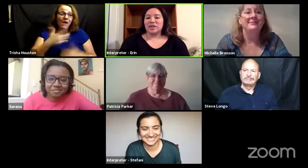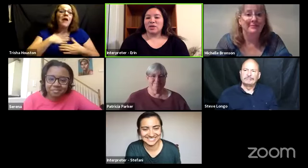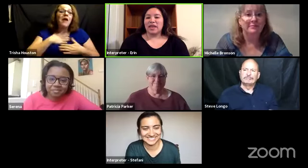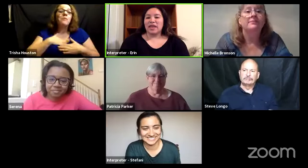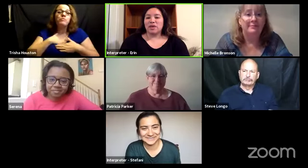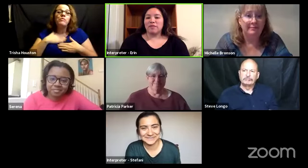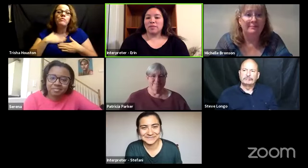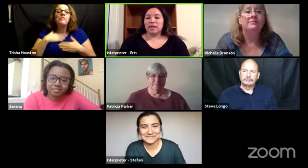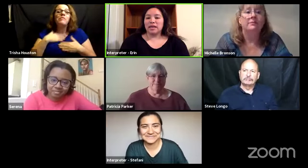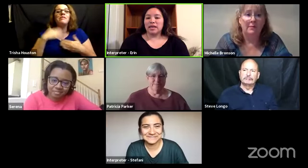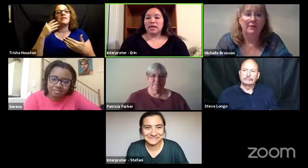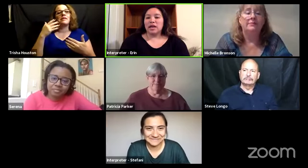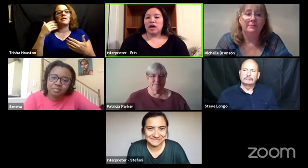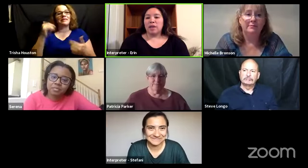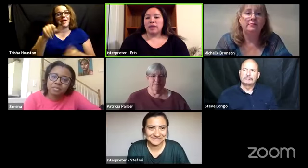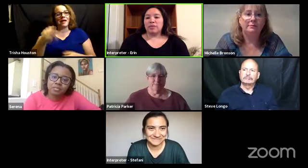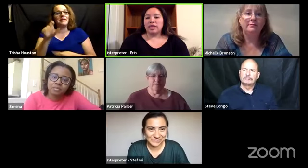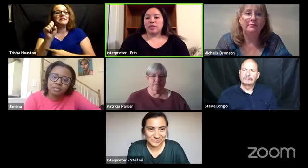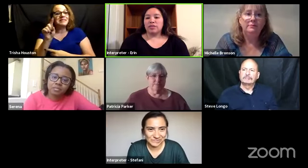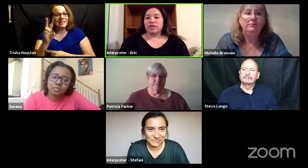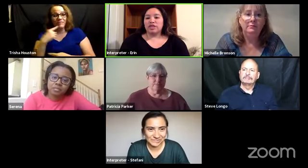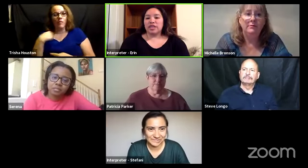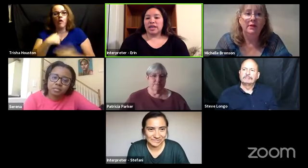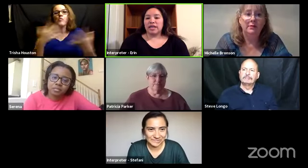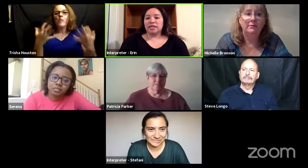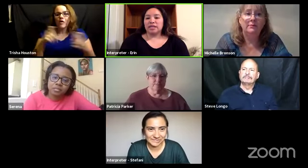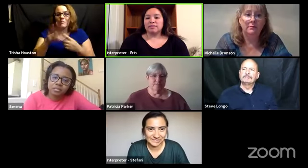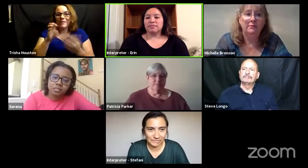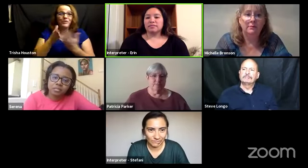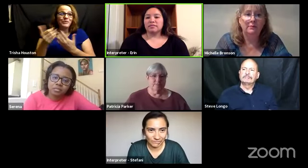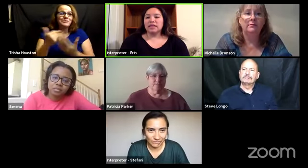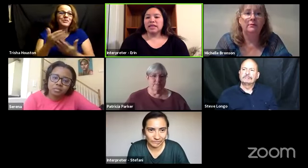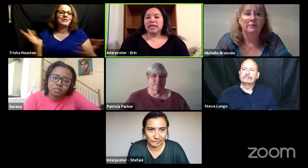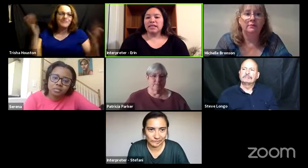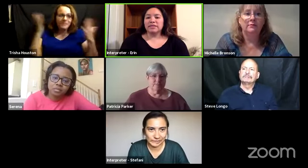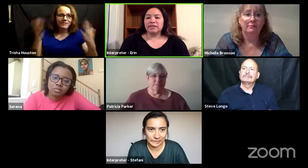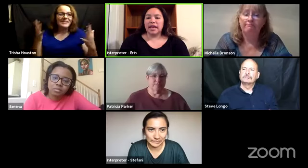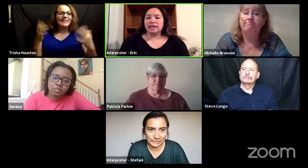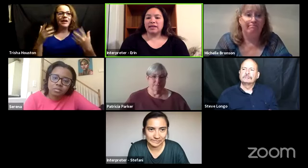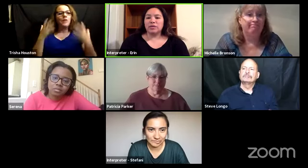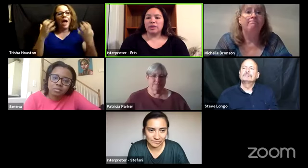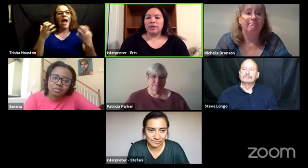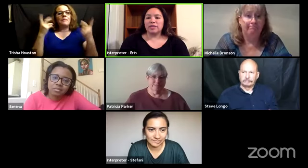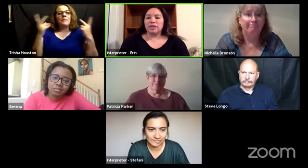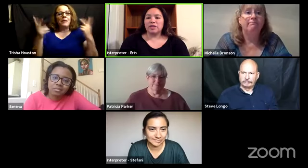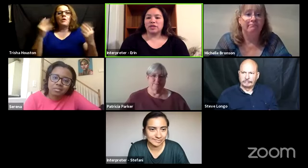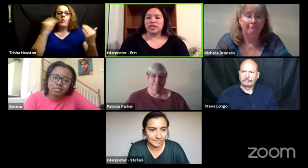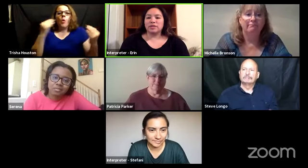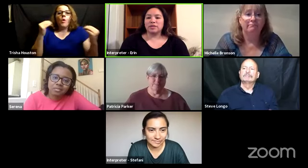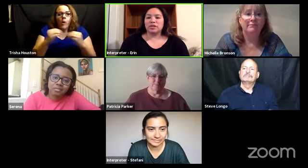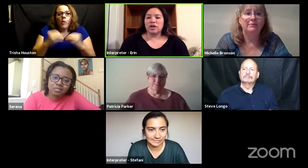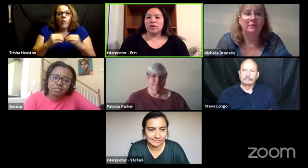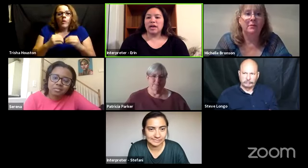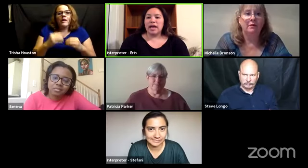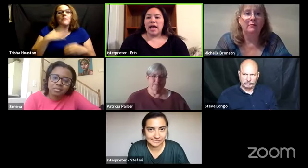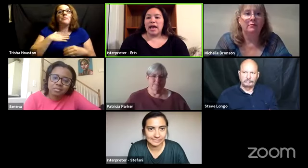So thank you, everybody. I really appreciate, like Steve said, we wanted to make sure that this was thorough